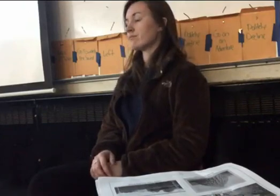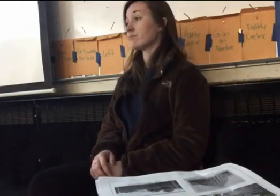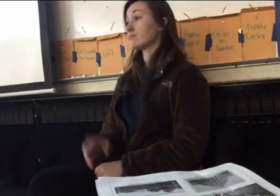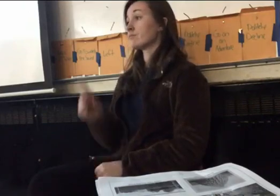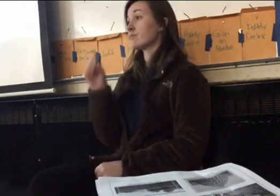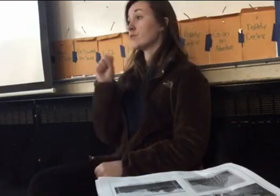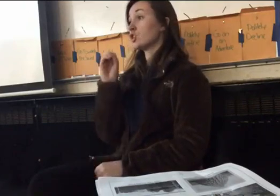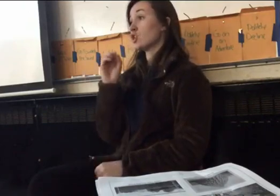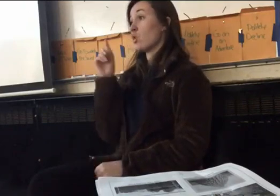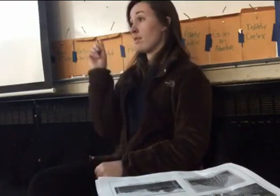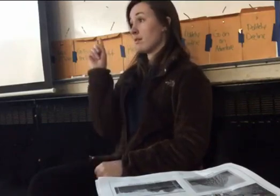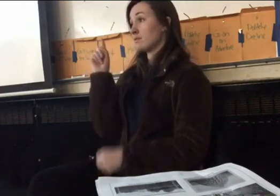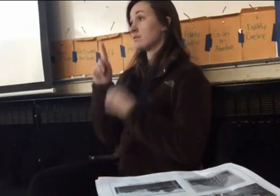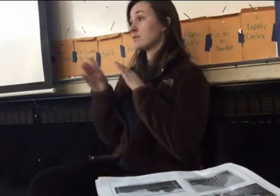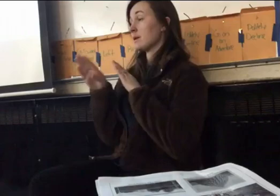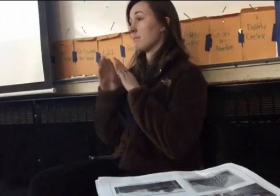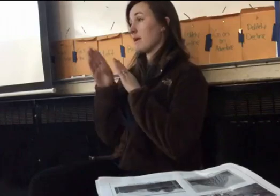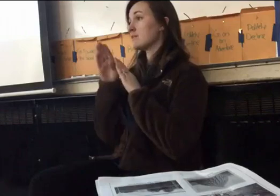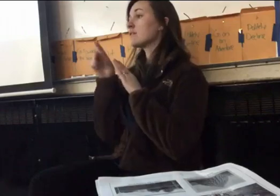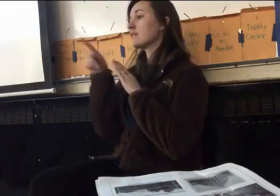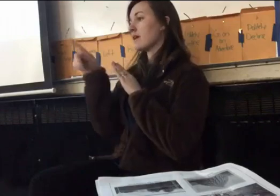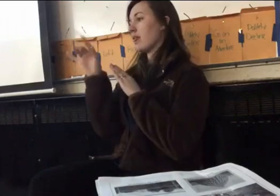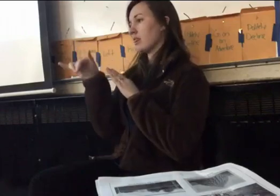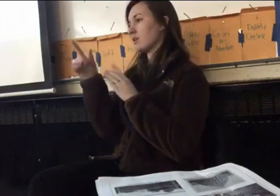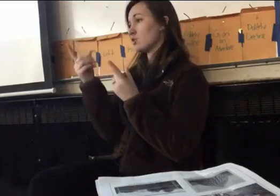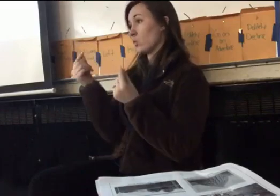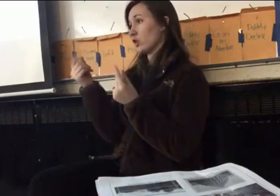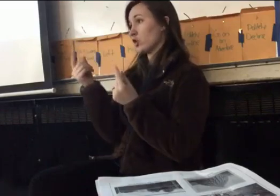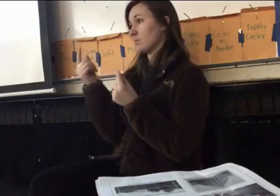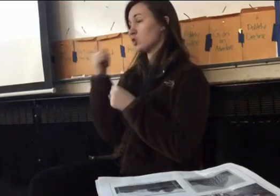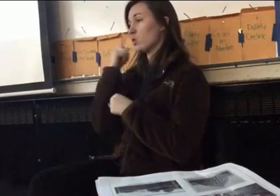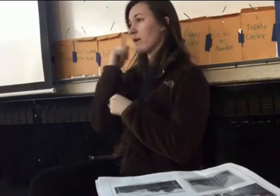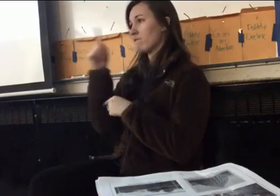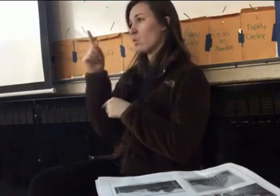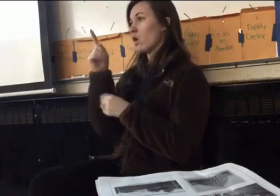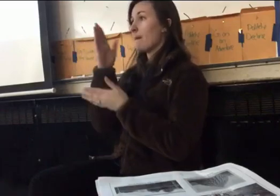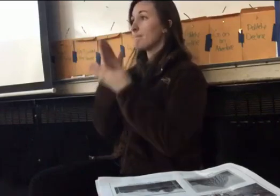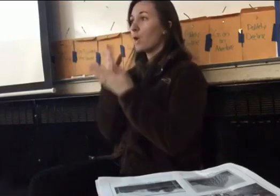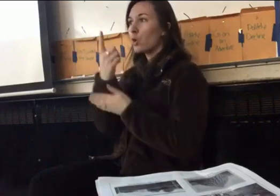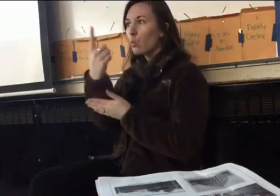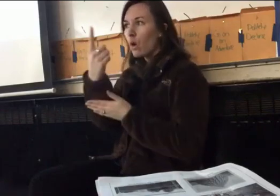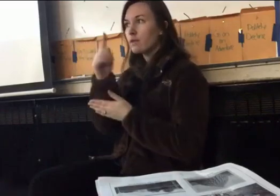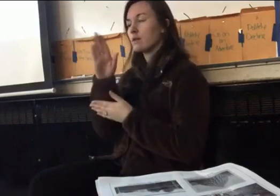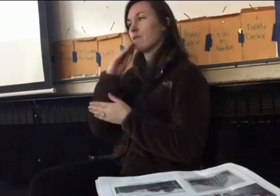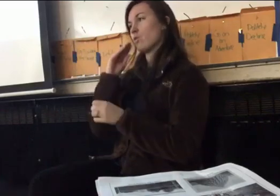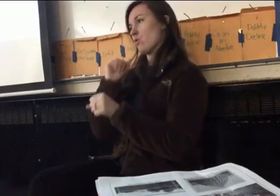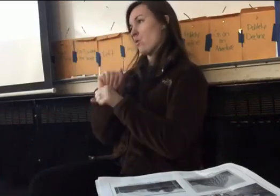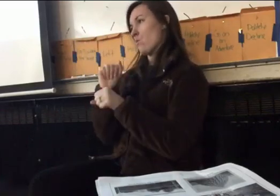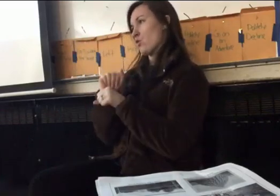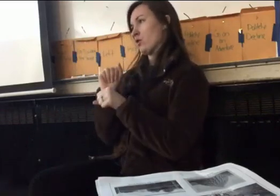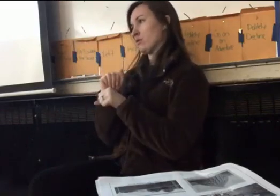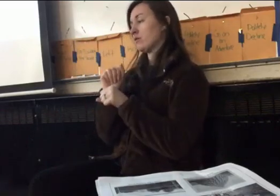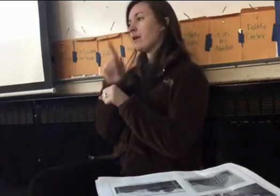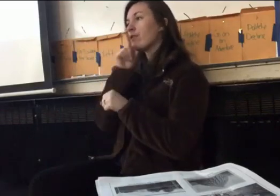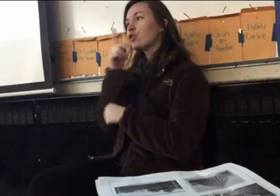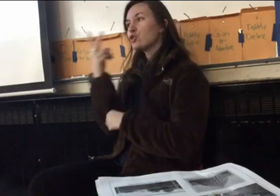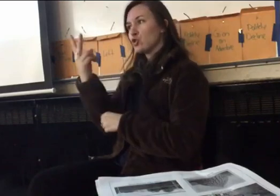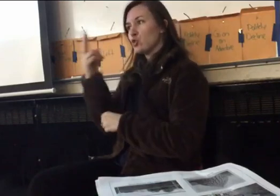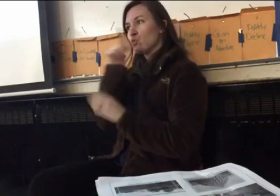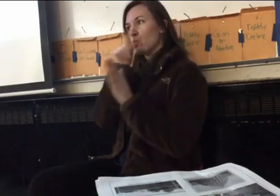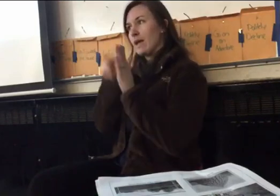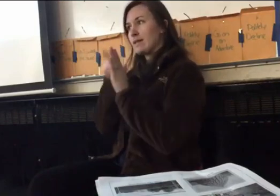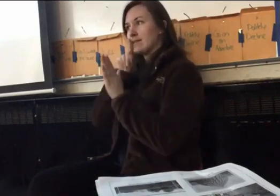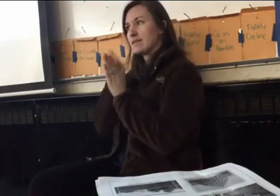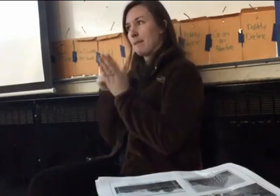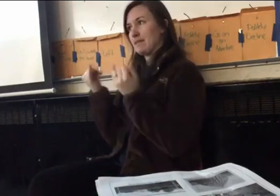So this is basically what you're going to be doing for part 1 of your homework. There's actually 2 homework assignments